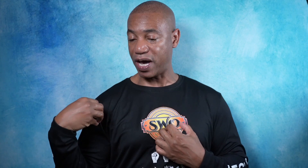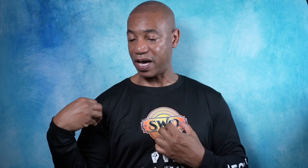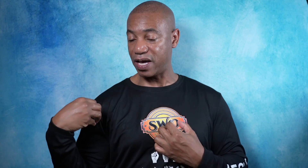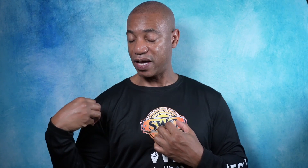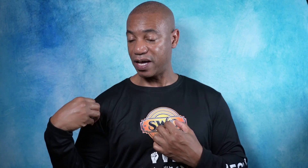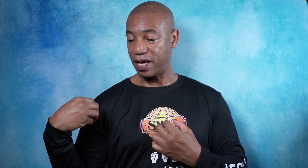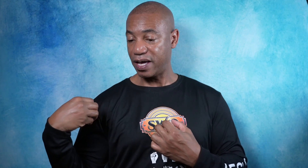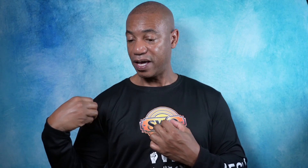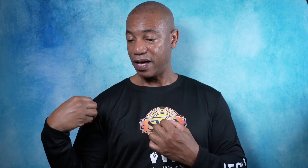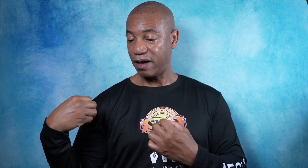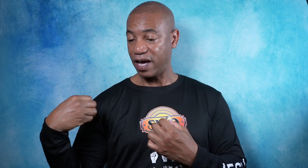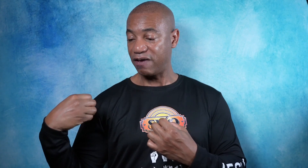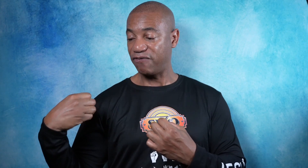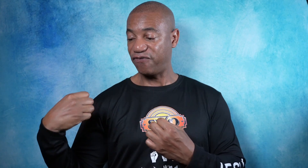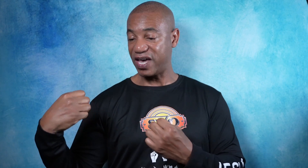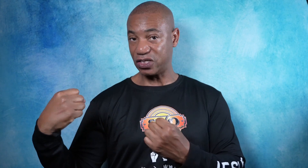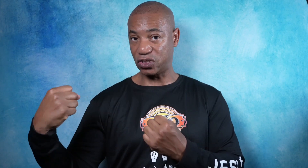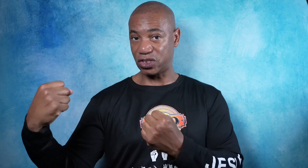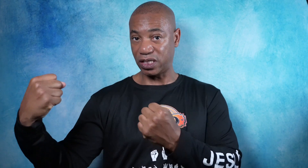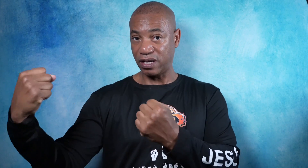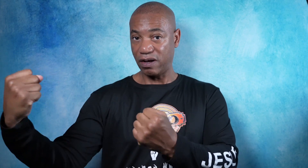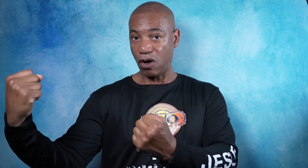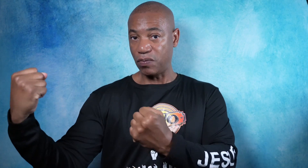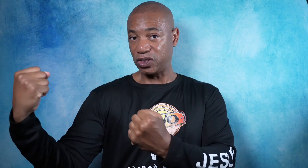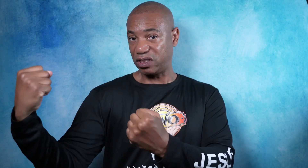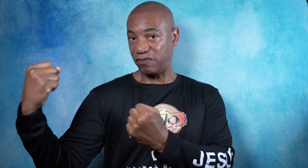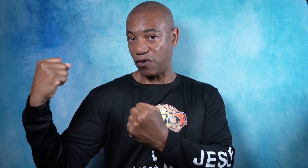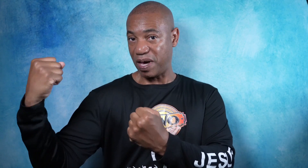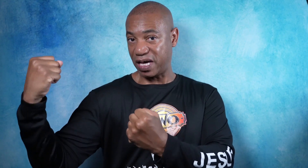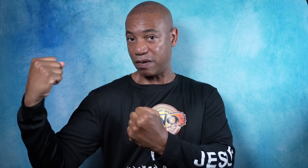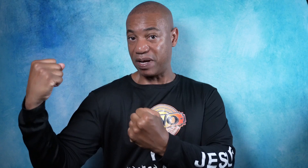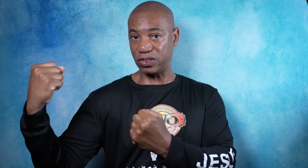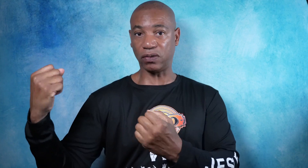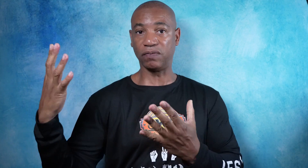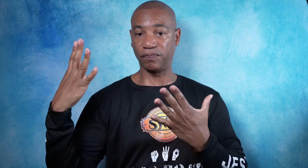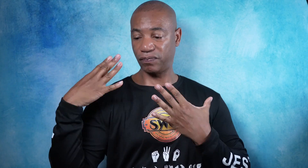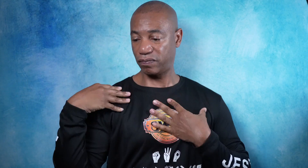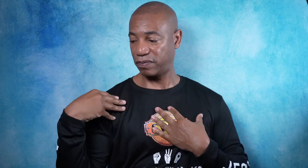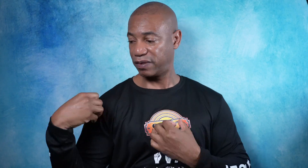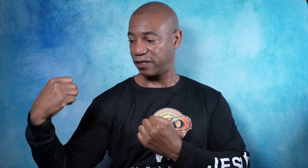away in fists, almost as if you're making a muscle.